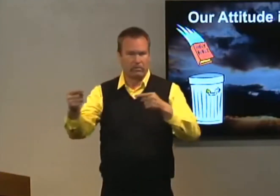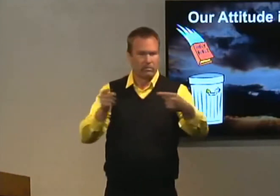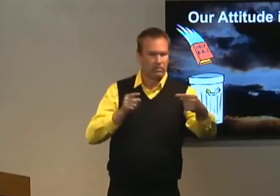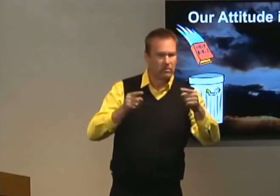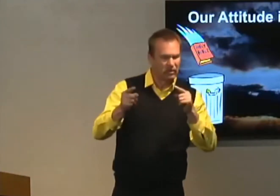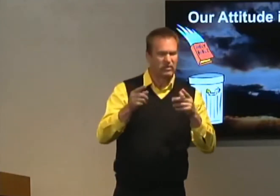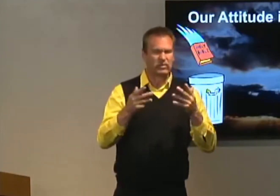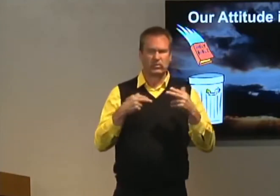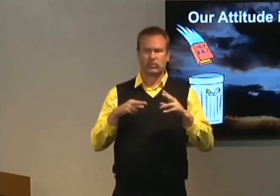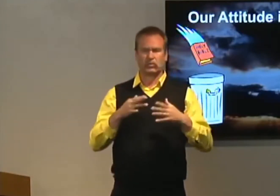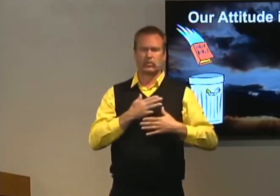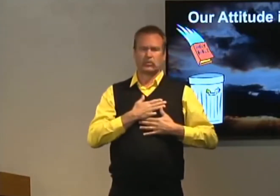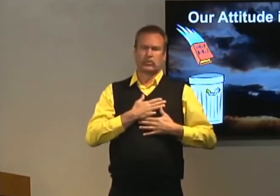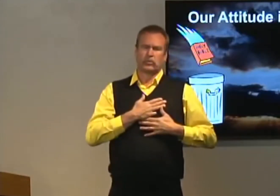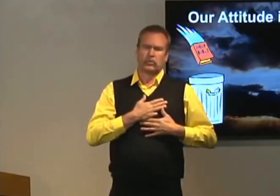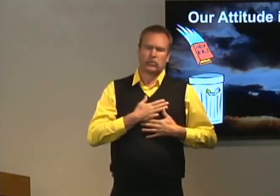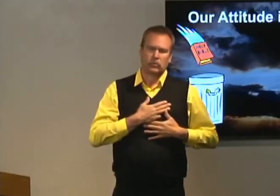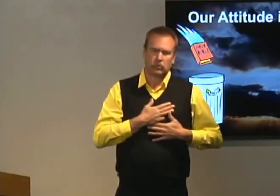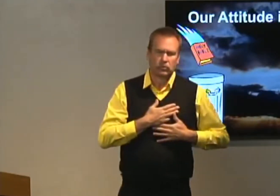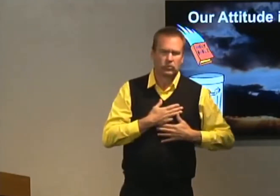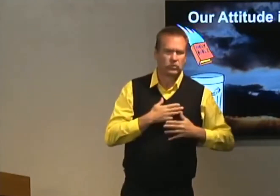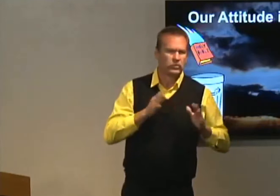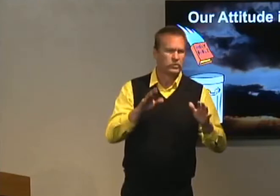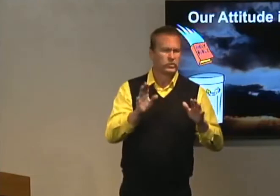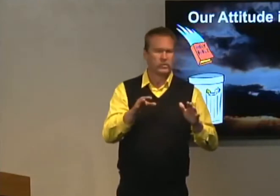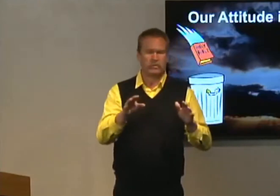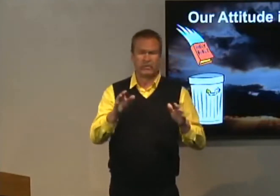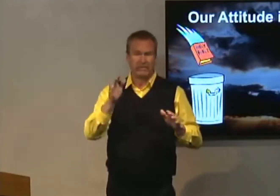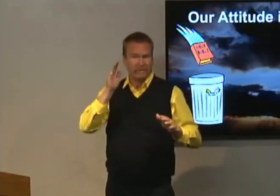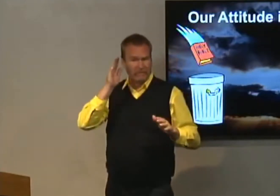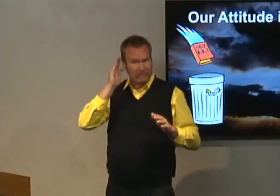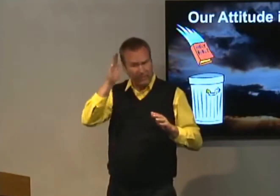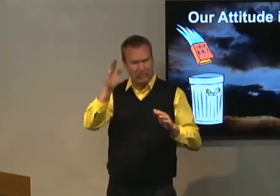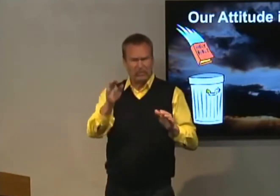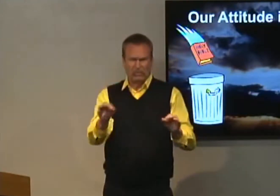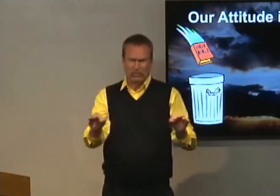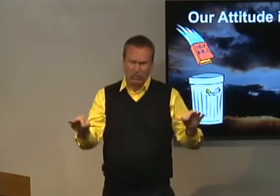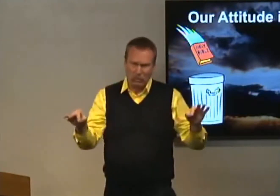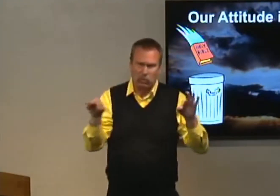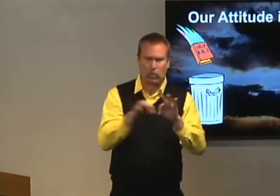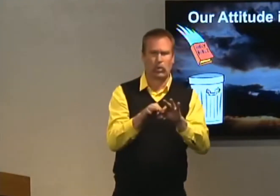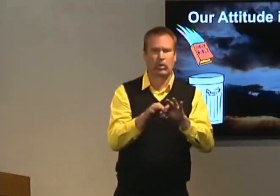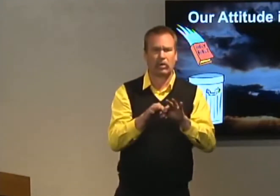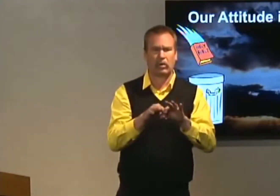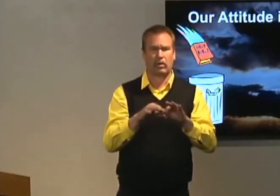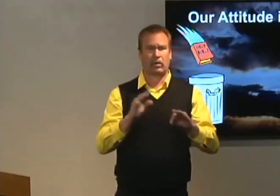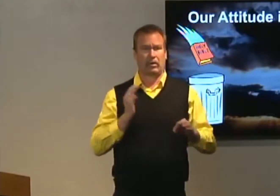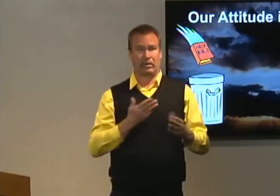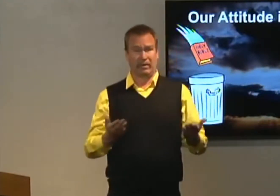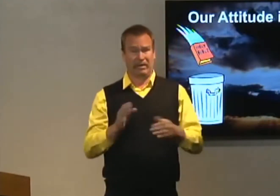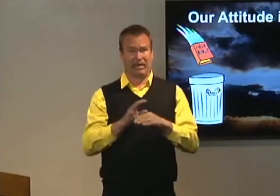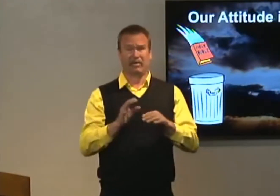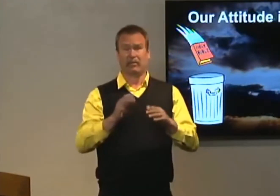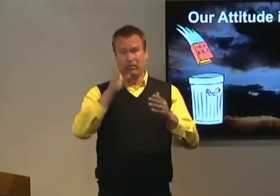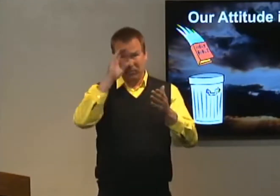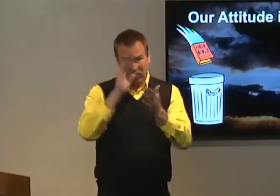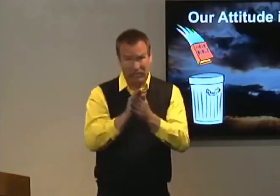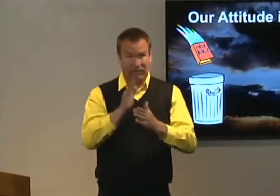of problems in the future. There are going to be a lot of things that are just wrenching to our hearts. So